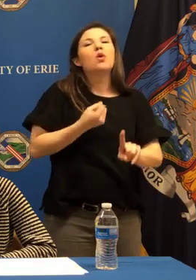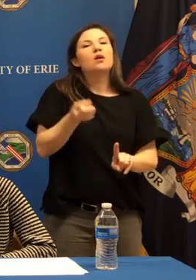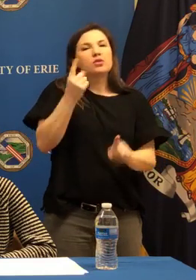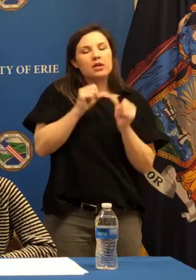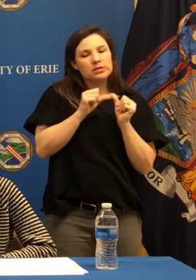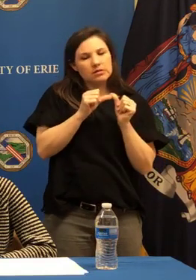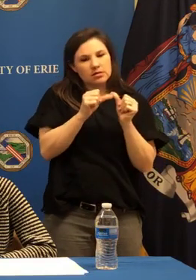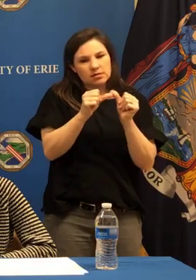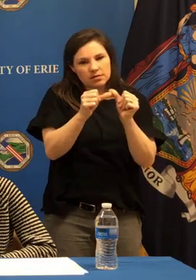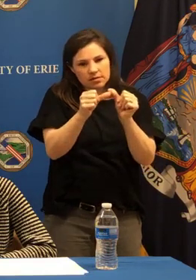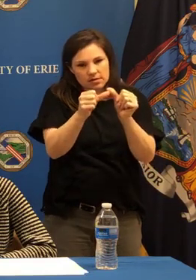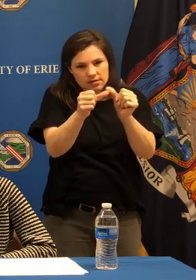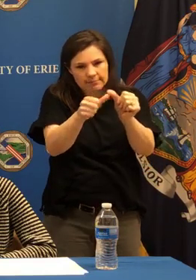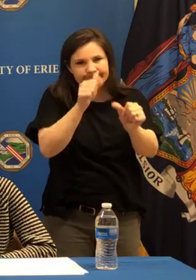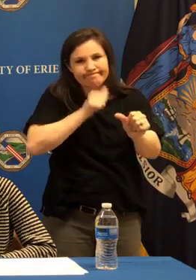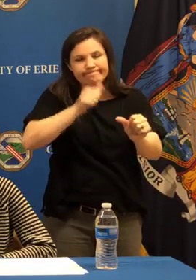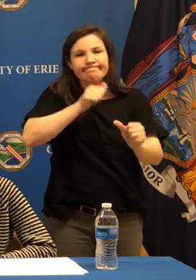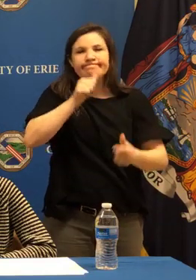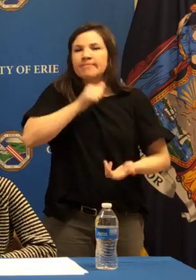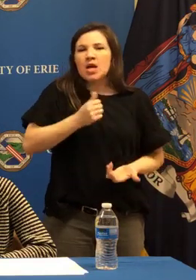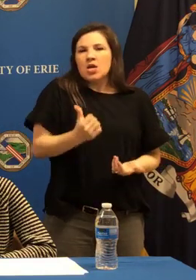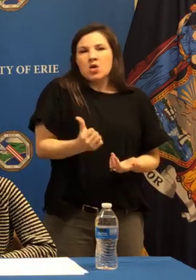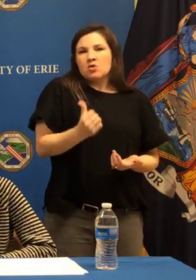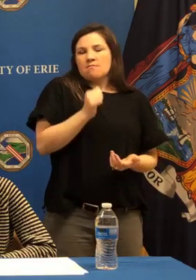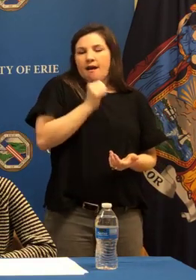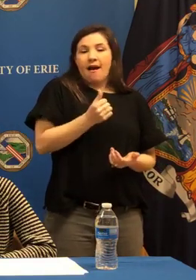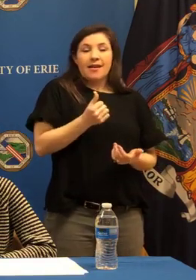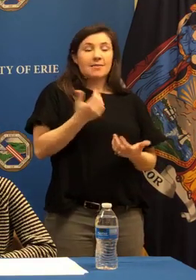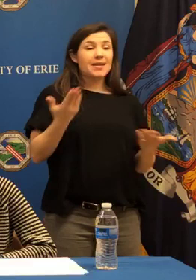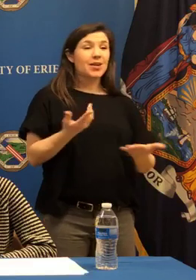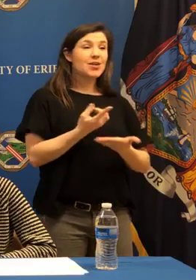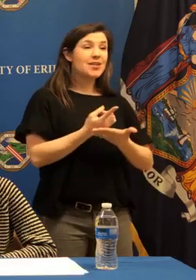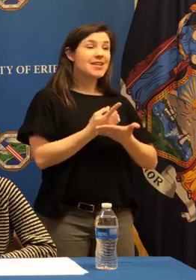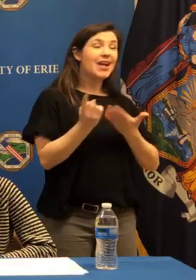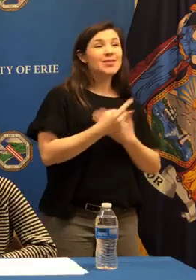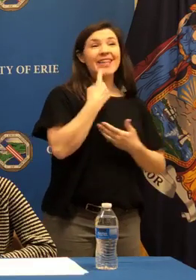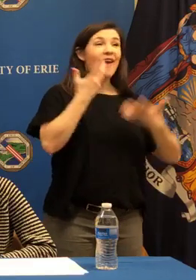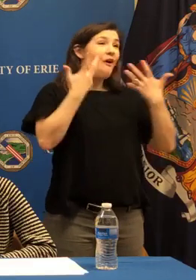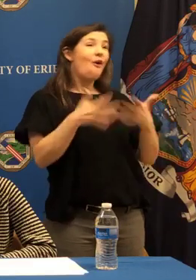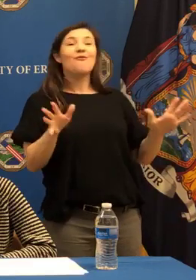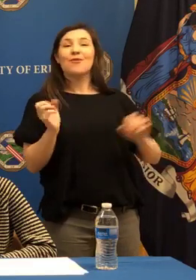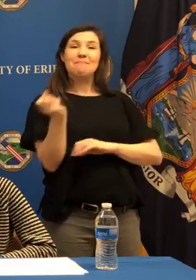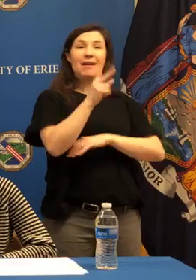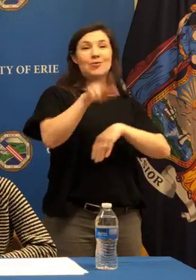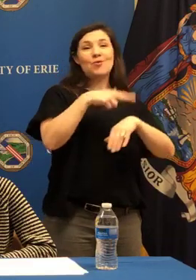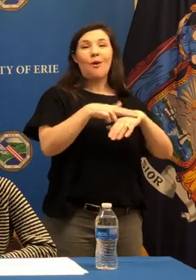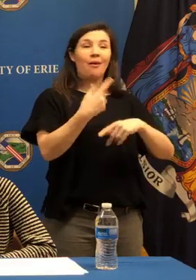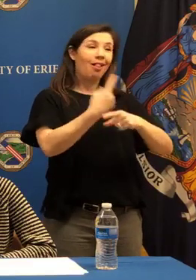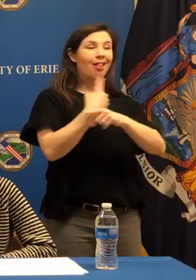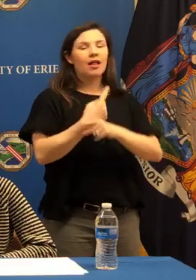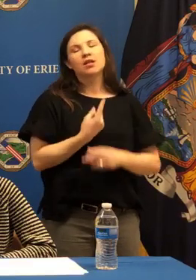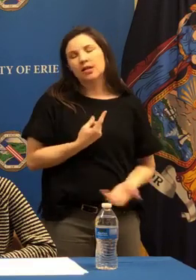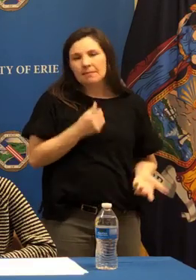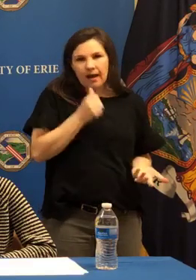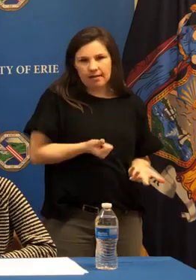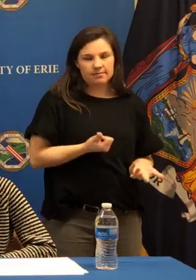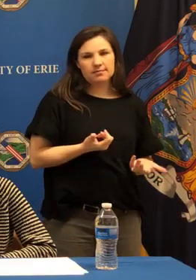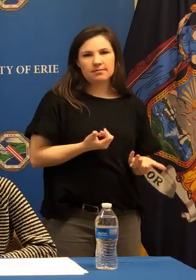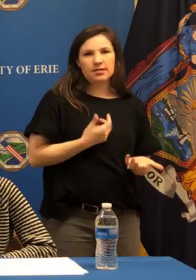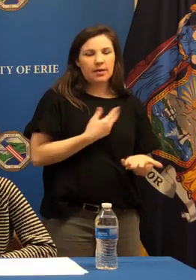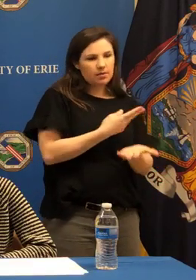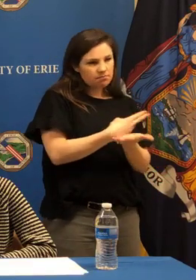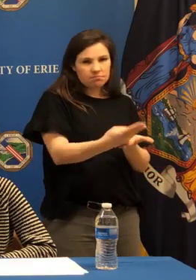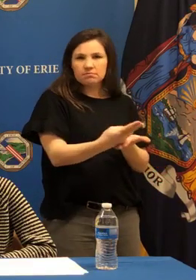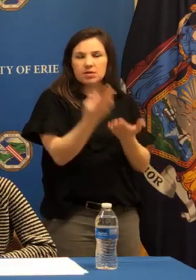not a sprint. We're not going to be able to come up here next week and say, it's over, you can go back to your normal business. I want to be truthful. I think the